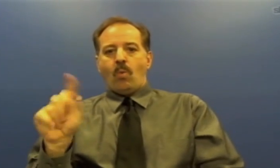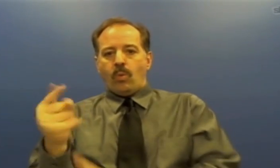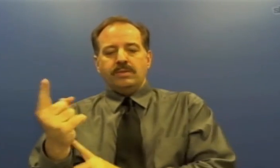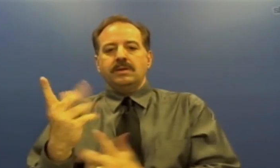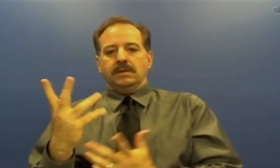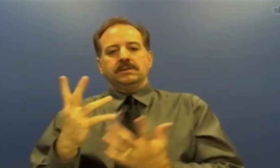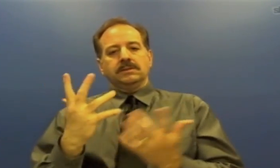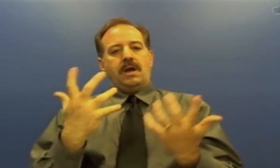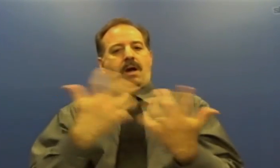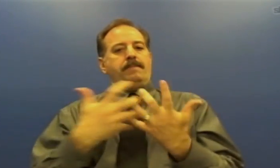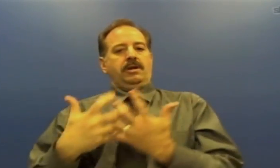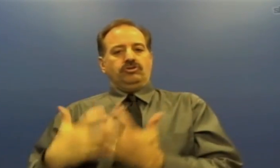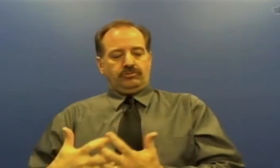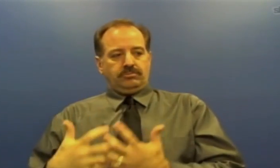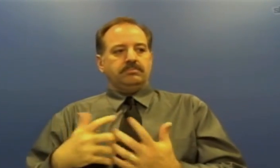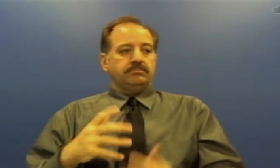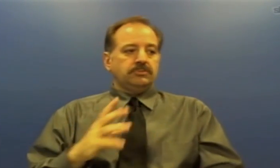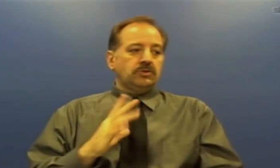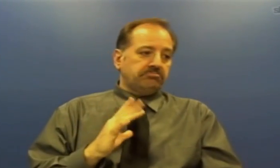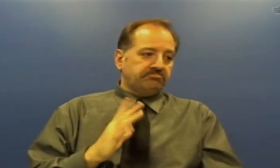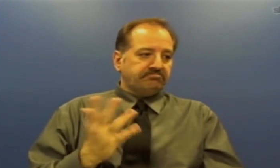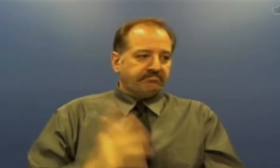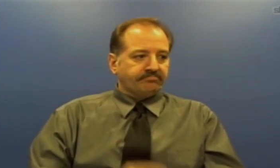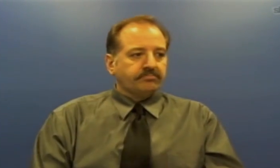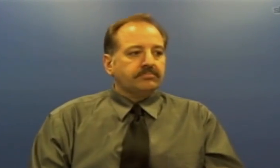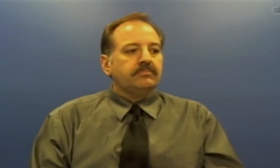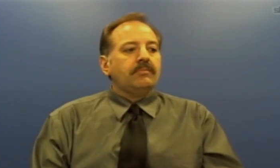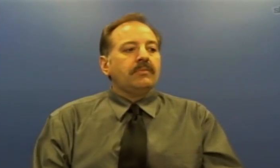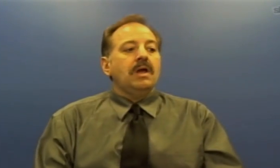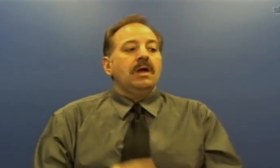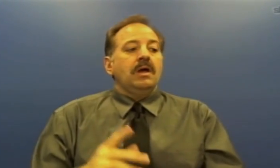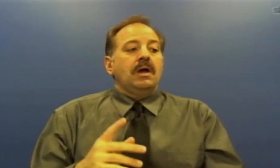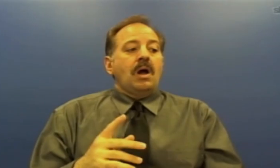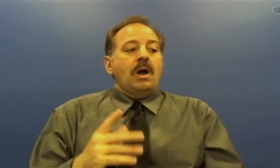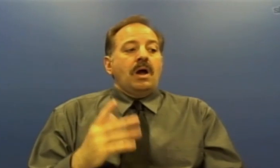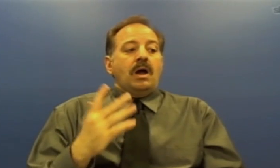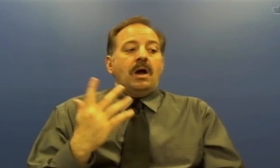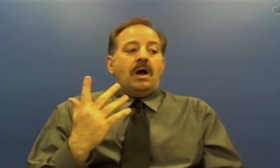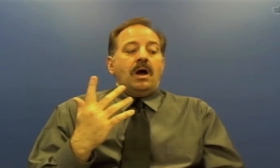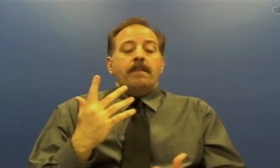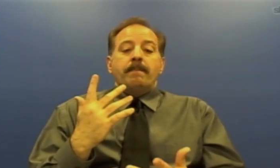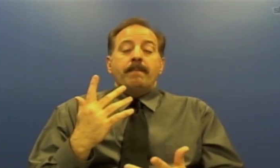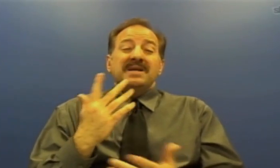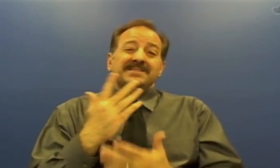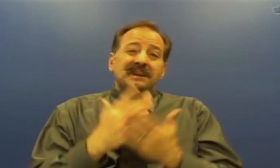or just on-site services, but rather a combination of both that's used, which really works out very well.